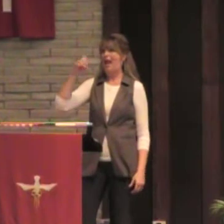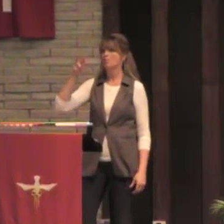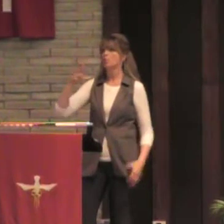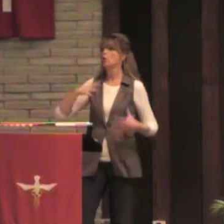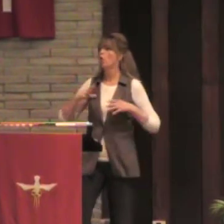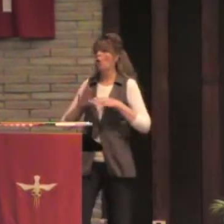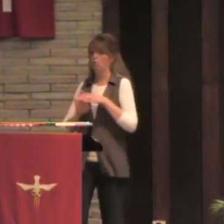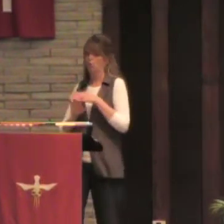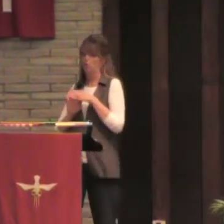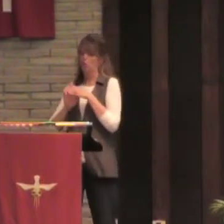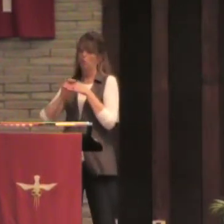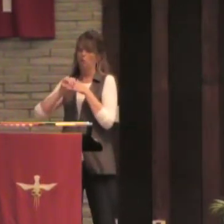military made.